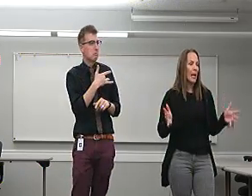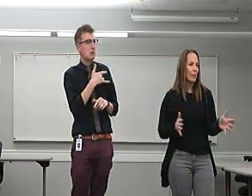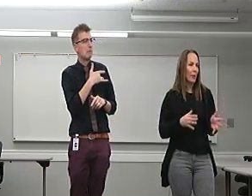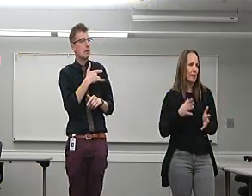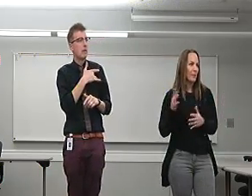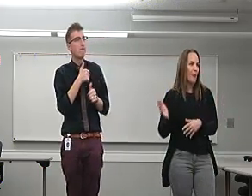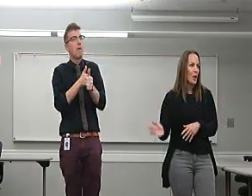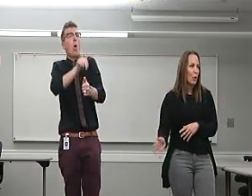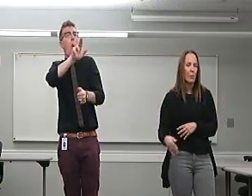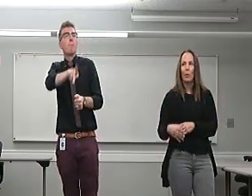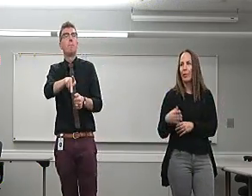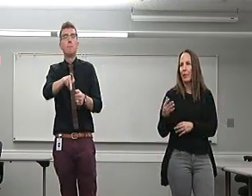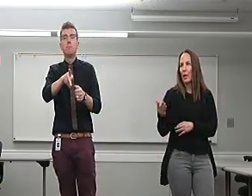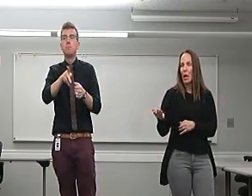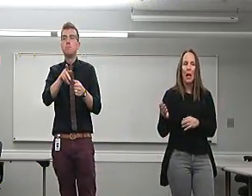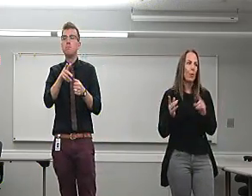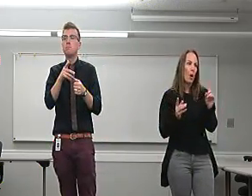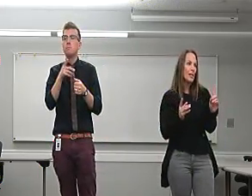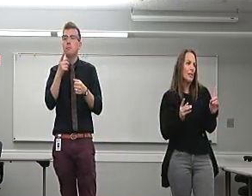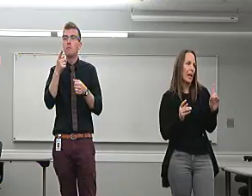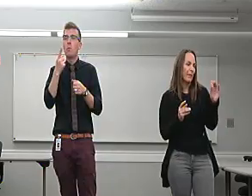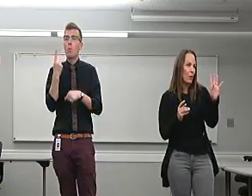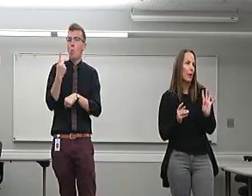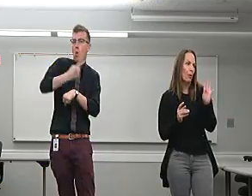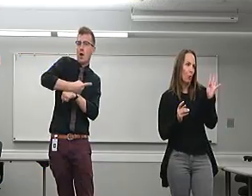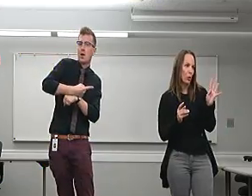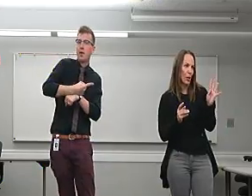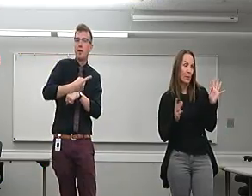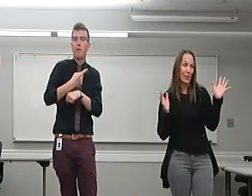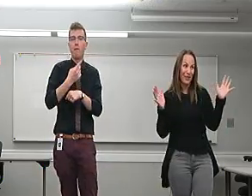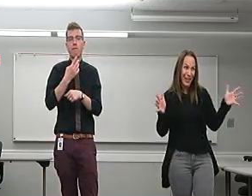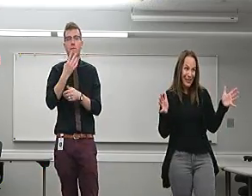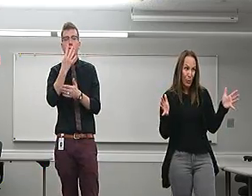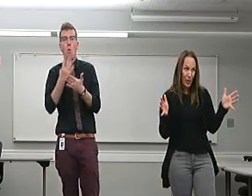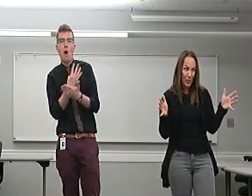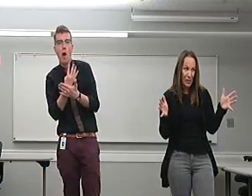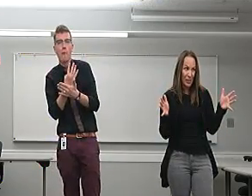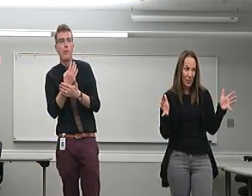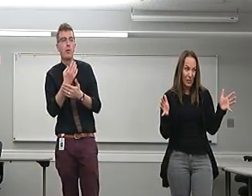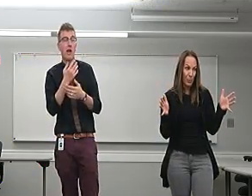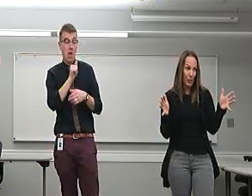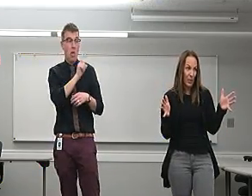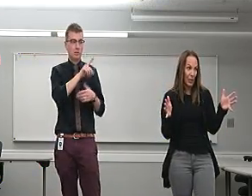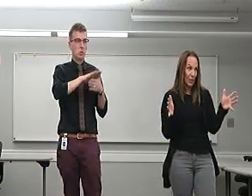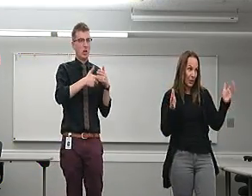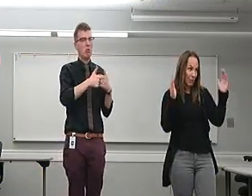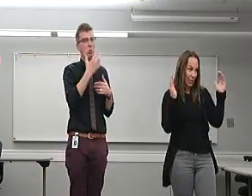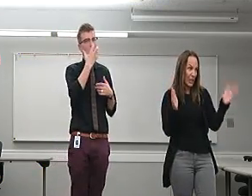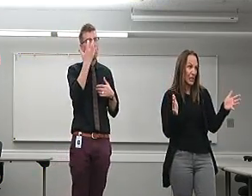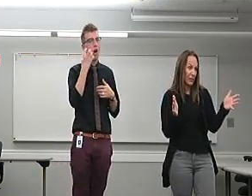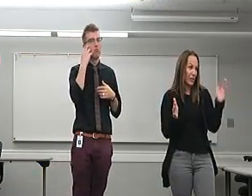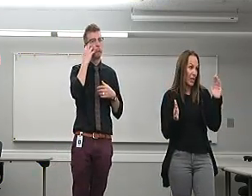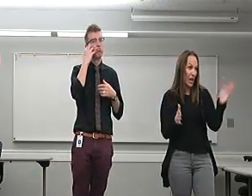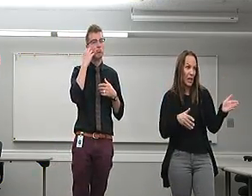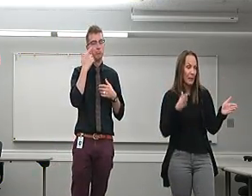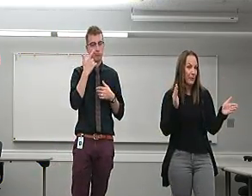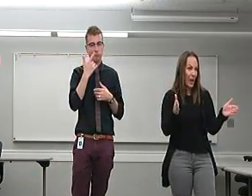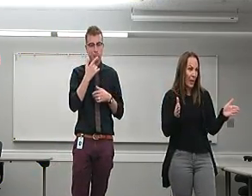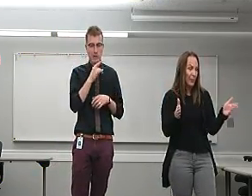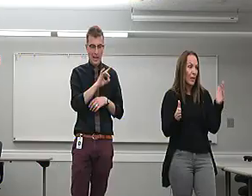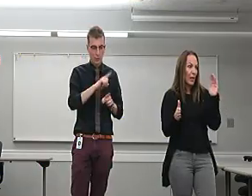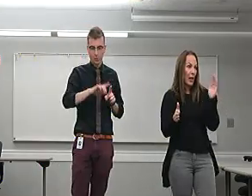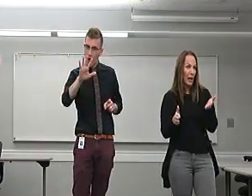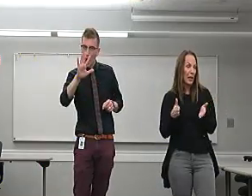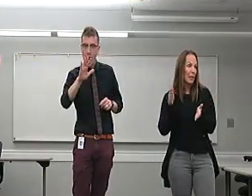follow up with a 1-day, 4-hour workshop? So the ASL weekends, it's pretty intensive. It's like 8 a.m. to 5, 8 a.m.